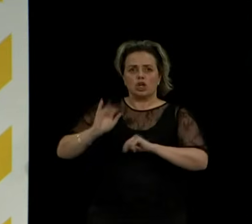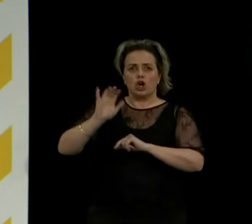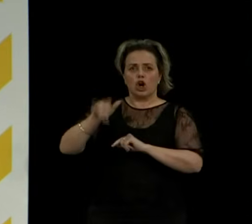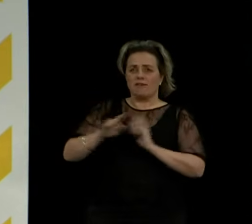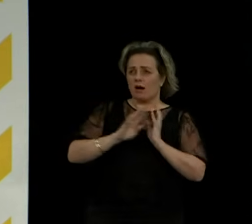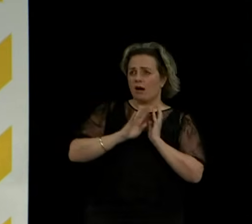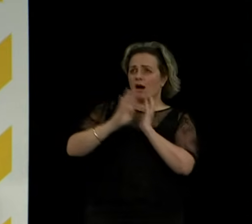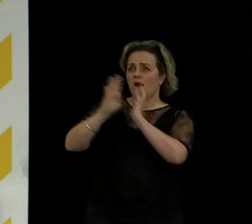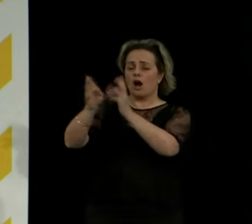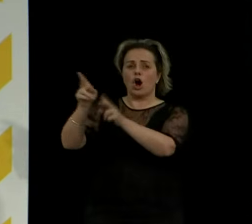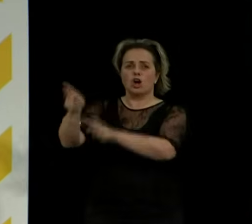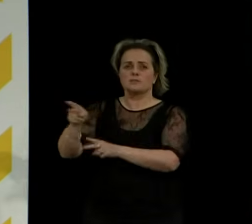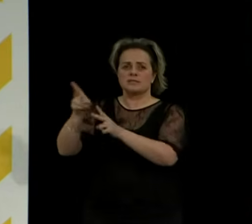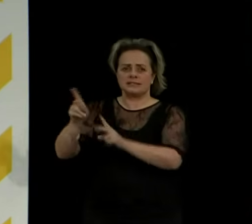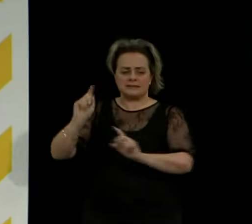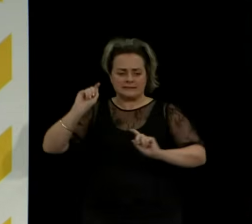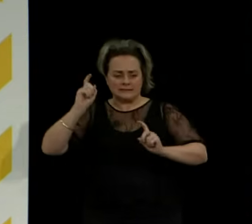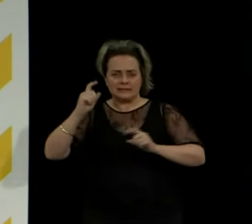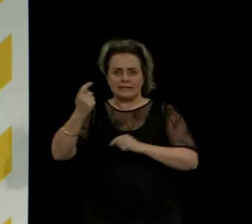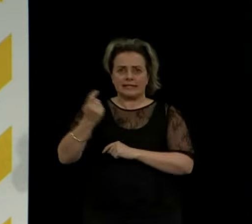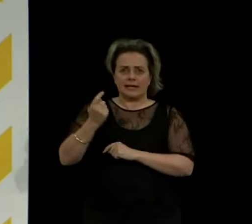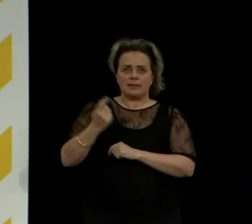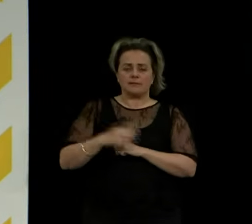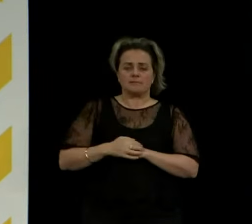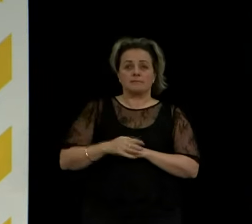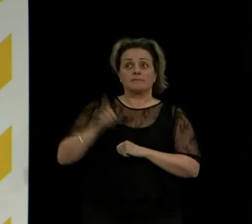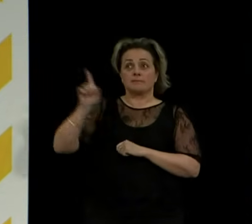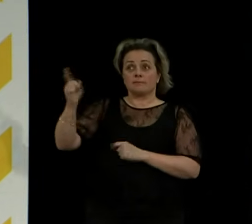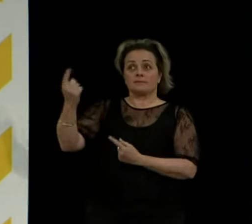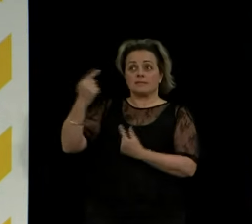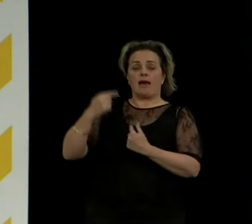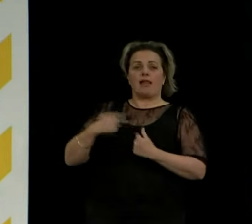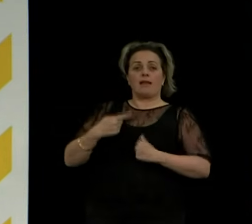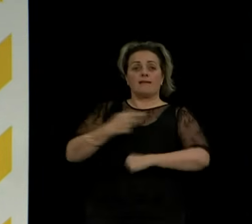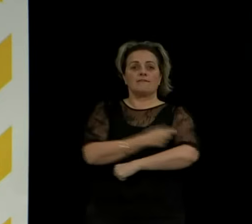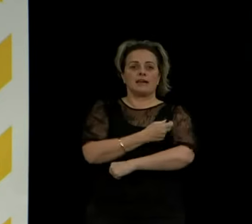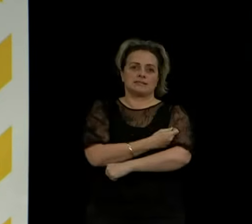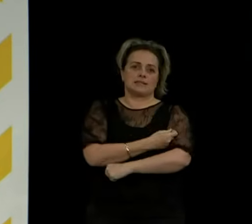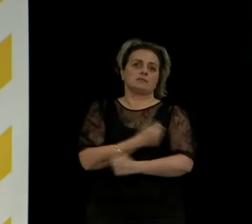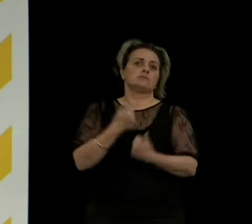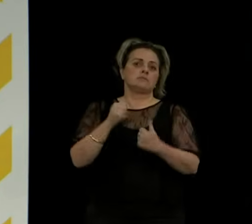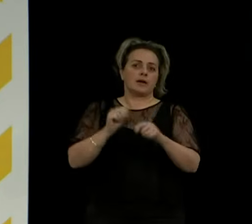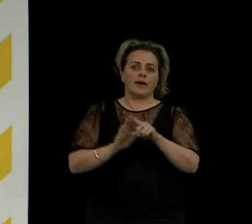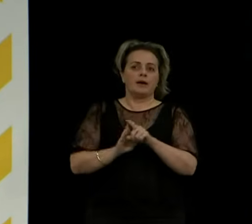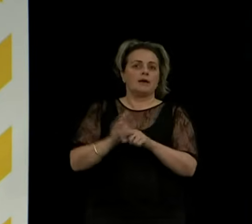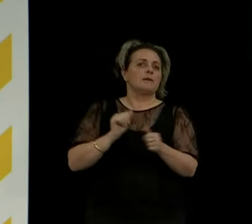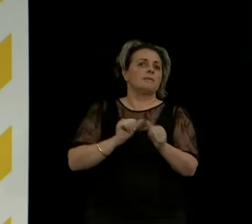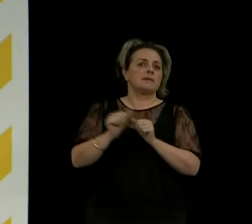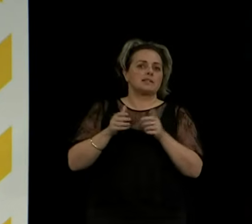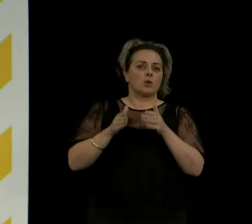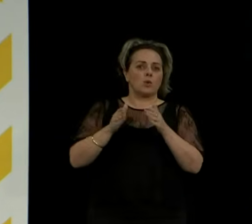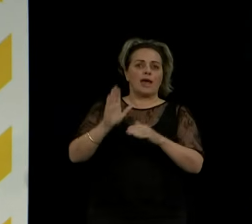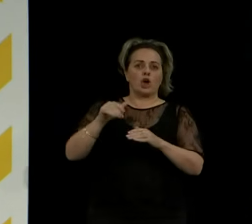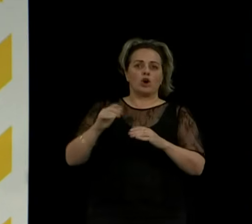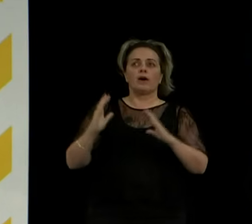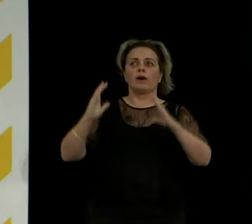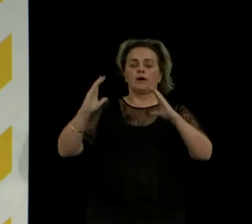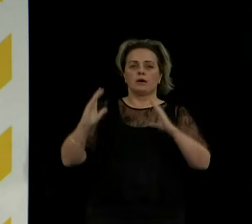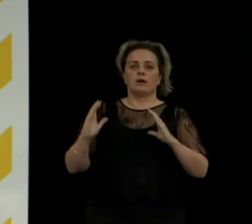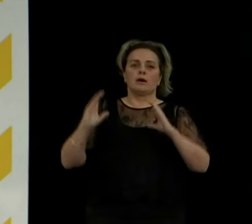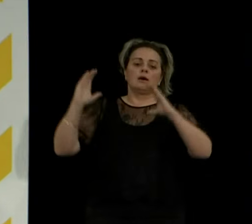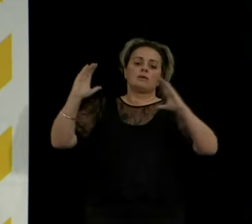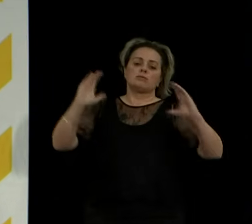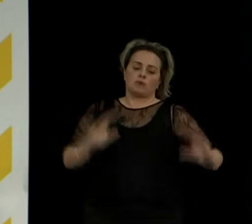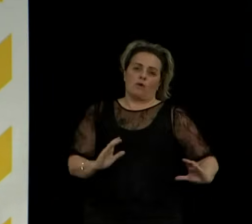ICU and hospitals. Vaccines, as he said, are the most effective way of keeping pressure off our health system, as they have proven in